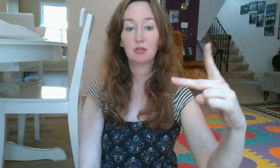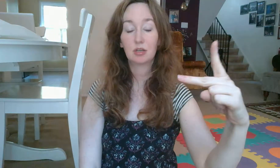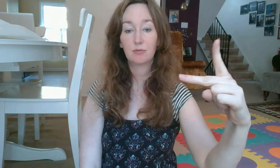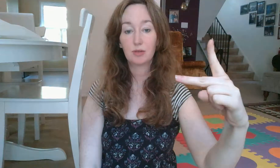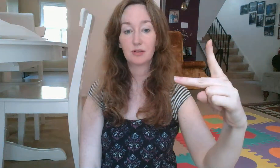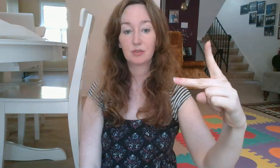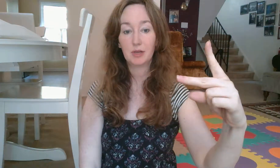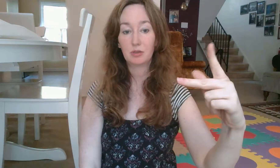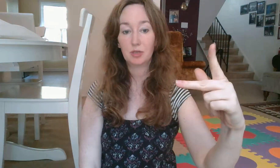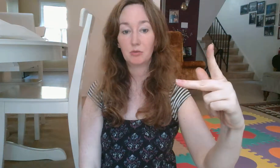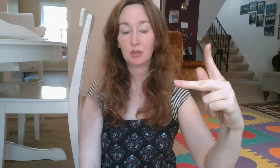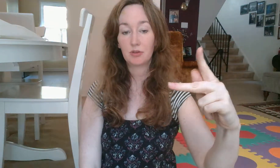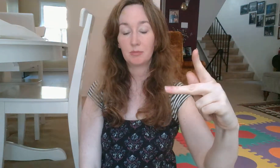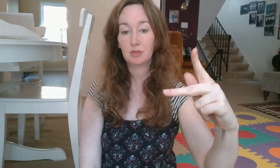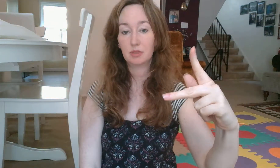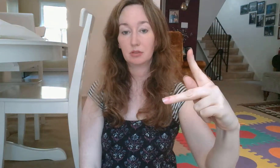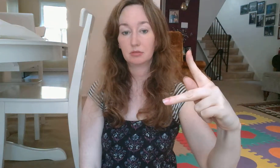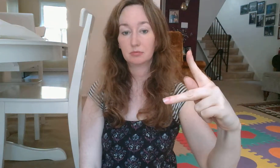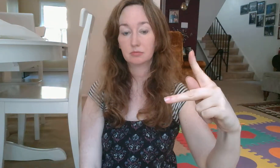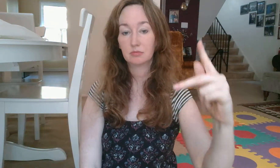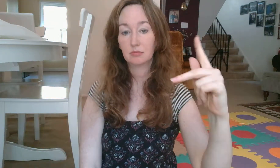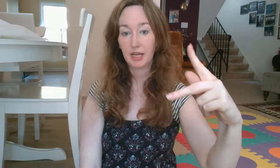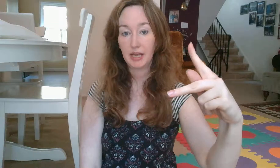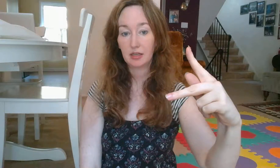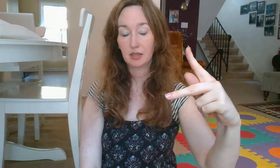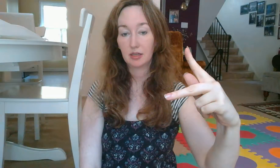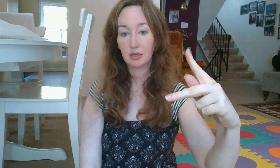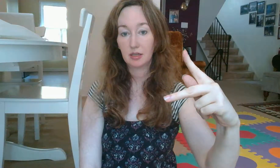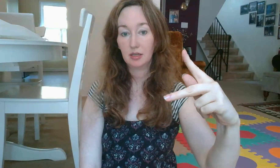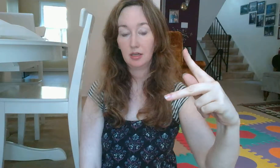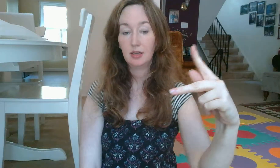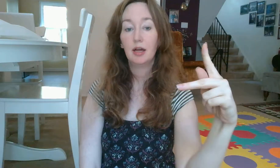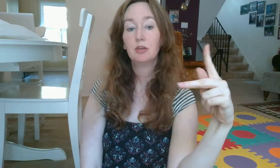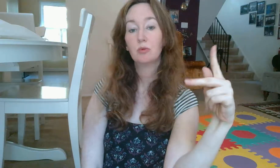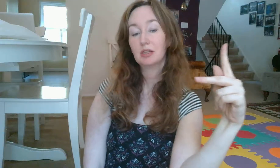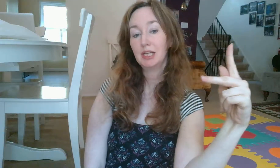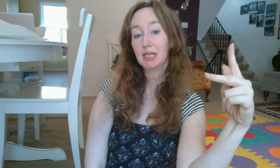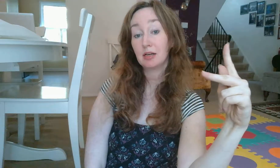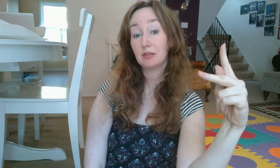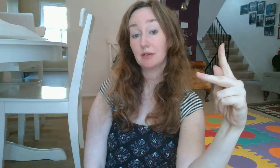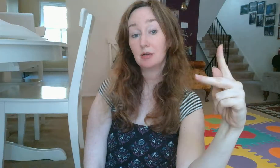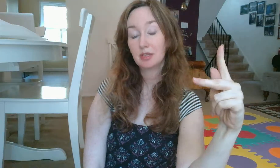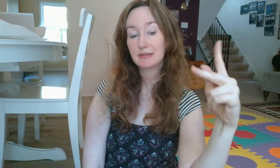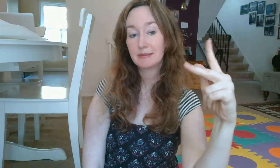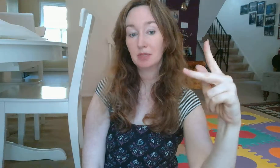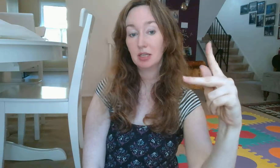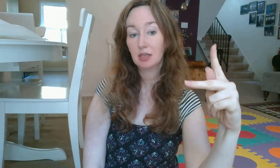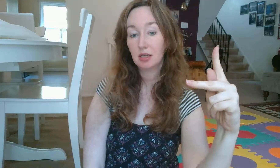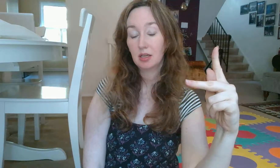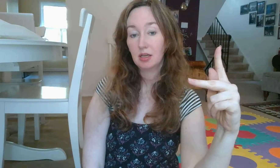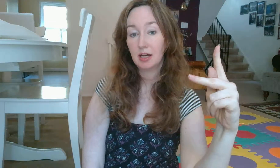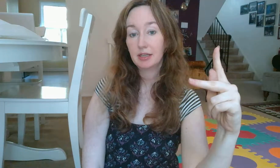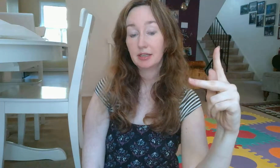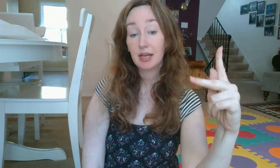like a 45-degree angle, but you want your thumb in the middle. K. And you want it leaning kind of up, because to me, I get K